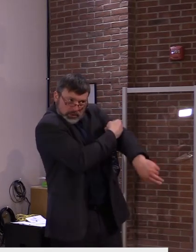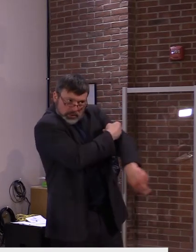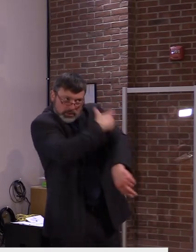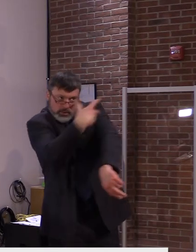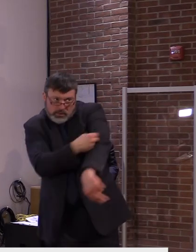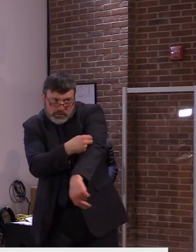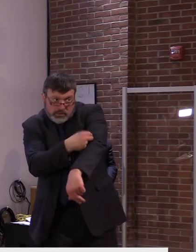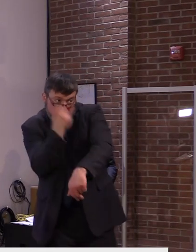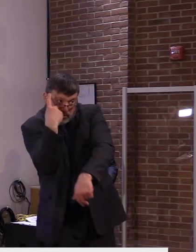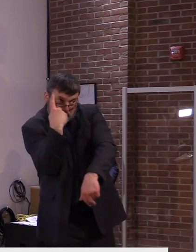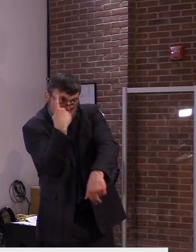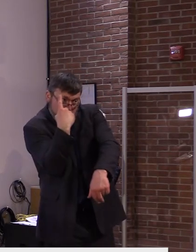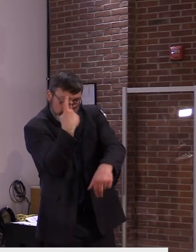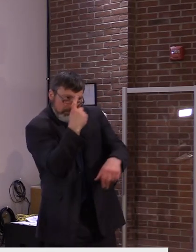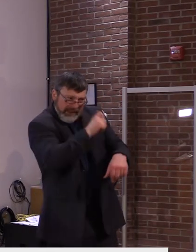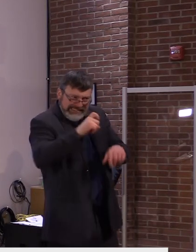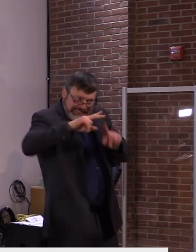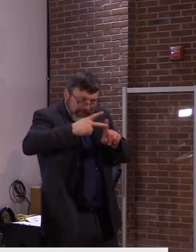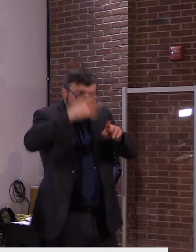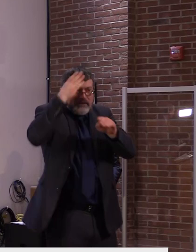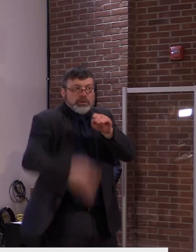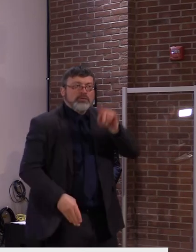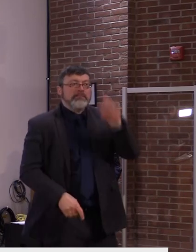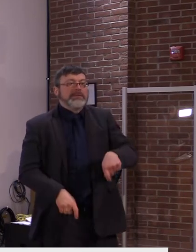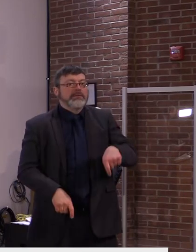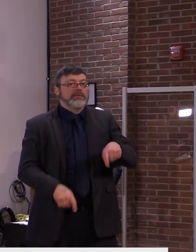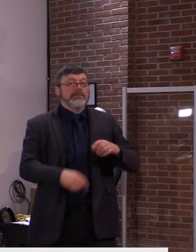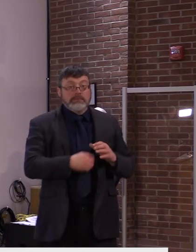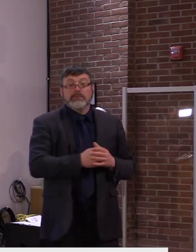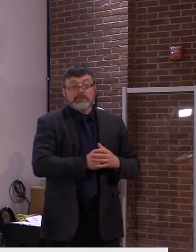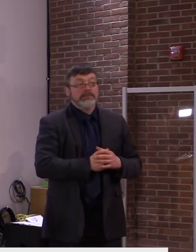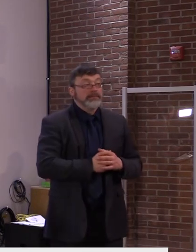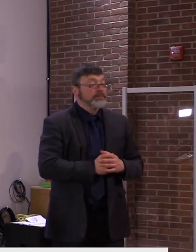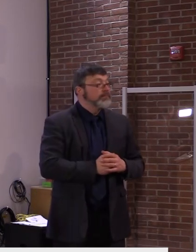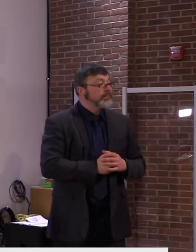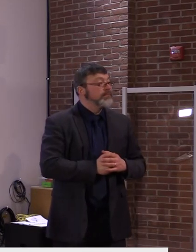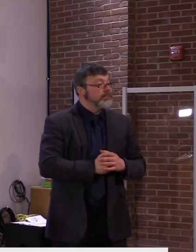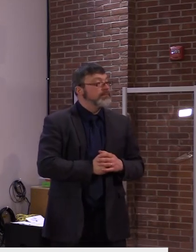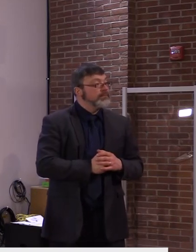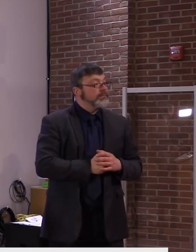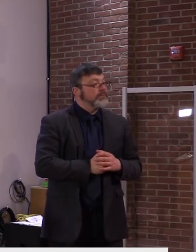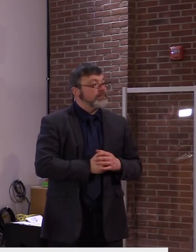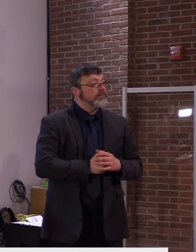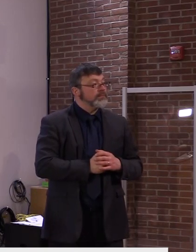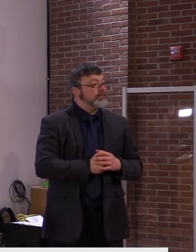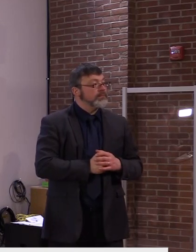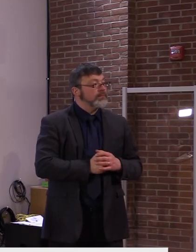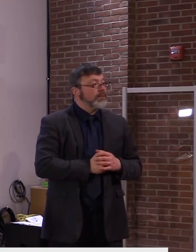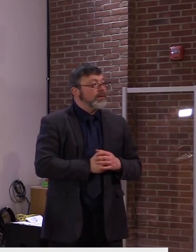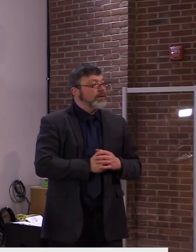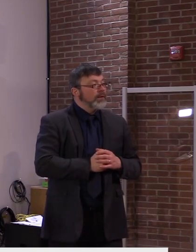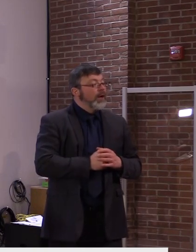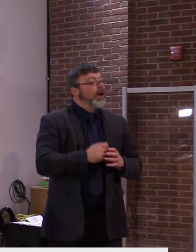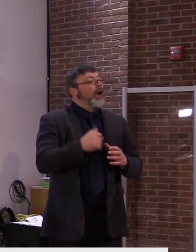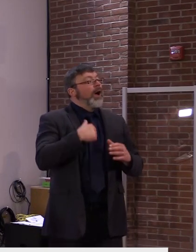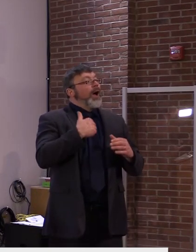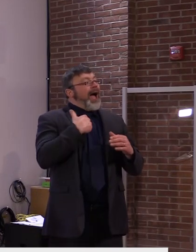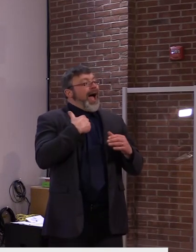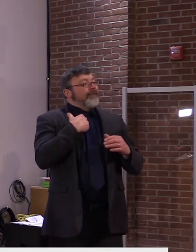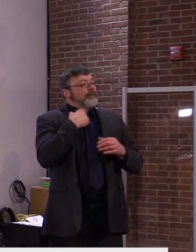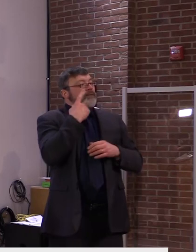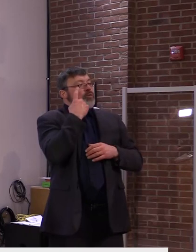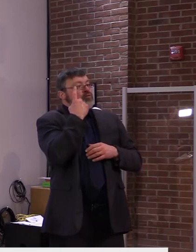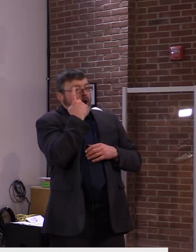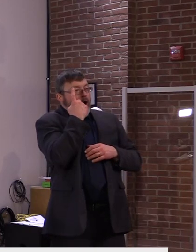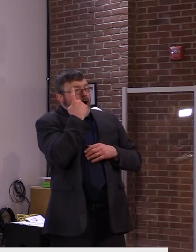quarantine. There's an exception, however, for vaccinated inpatients and residents in healthcare settings like long-term care